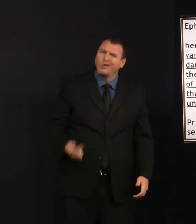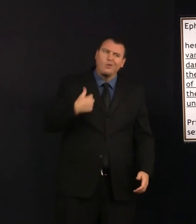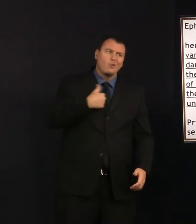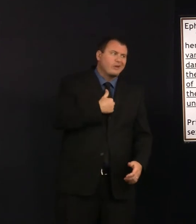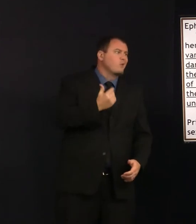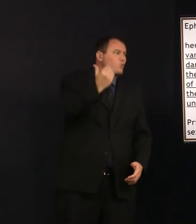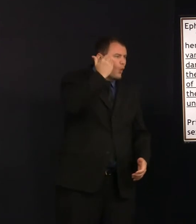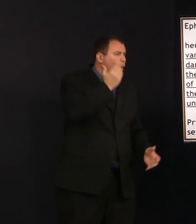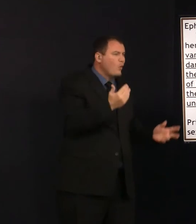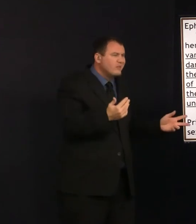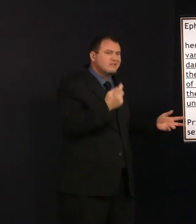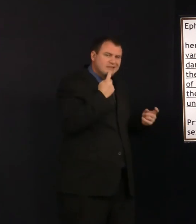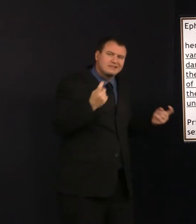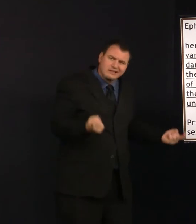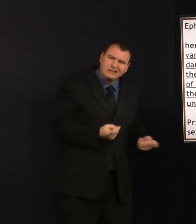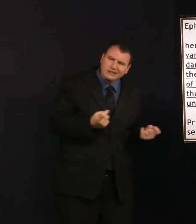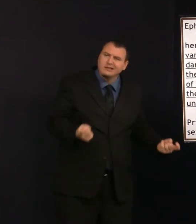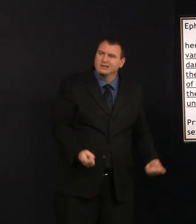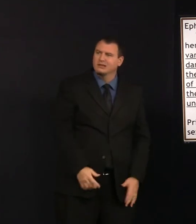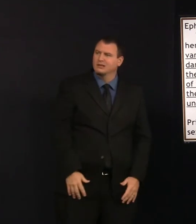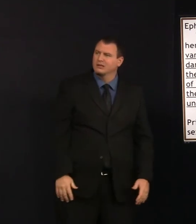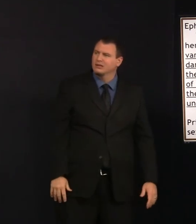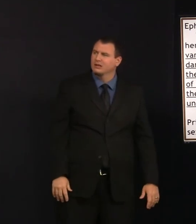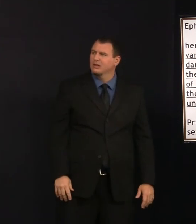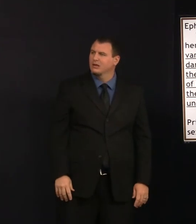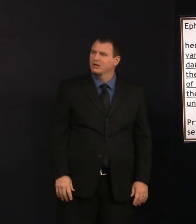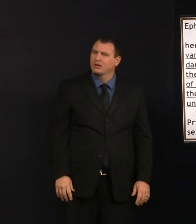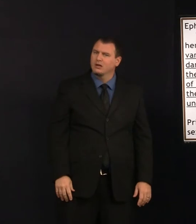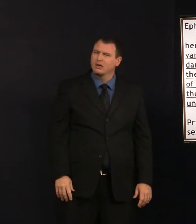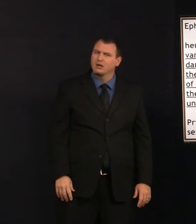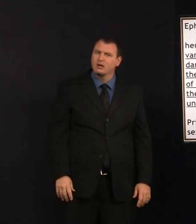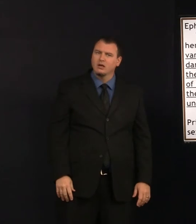of course not. We know this is a sin.